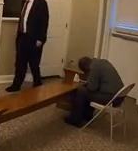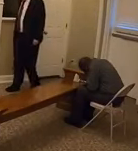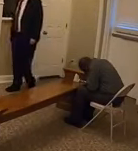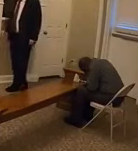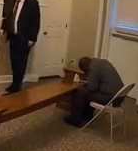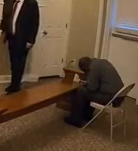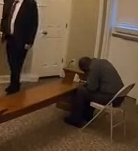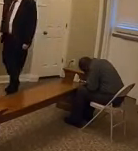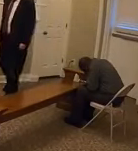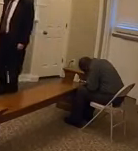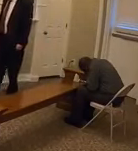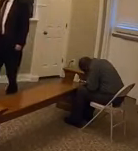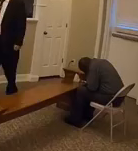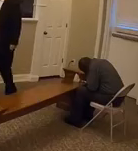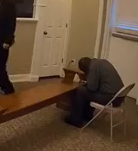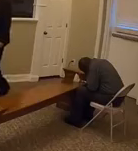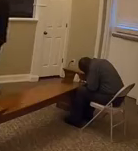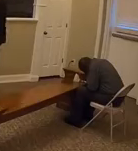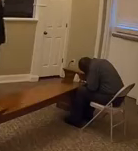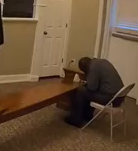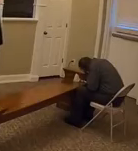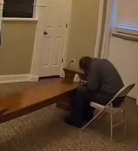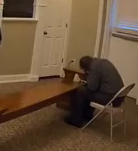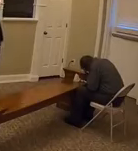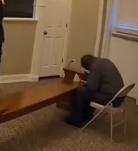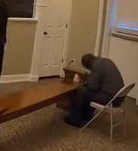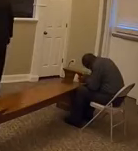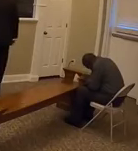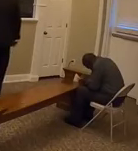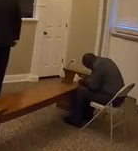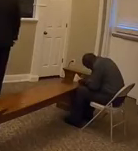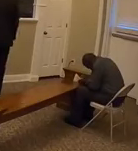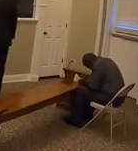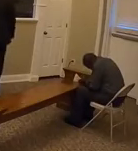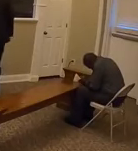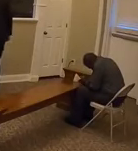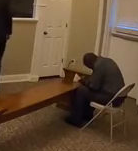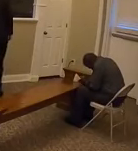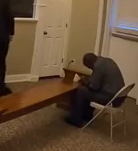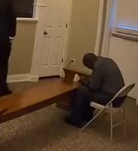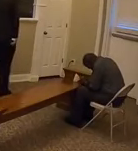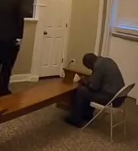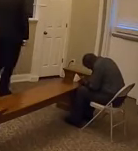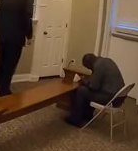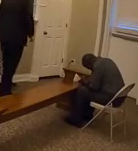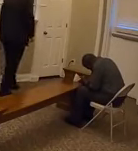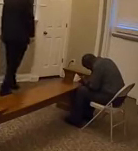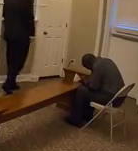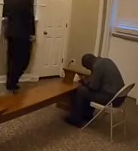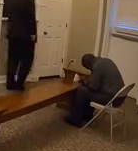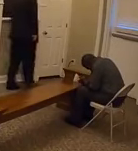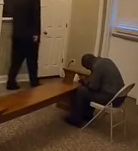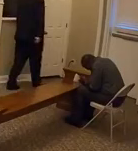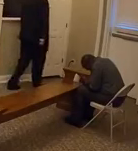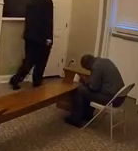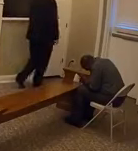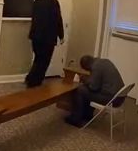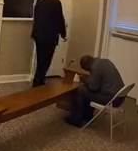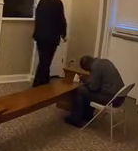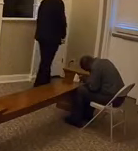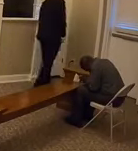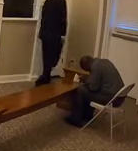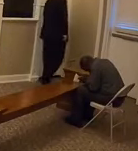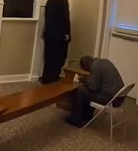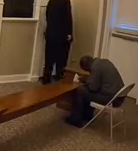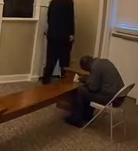Jesus, I love you with all of my heart. I love you with everything that's within me, oh God. I